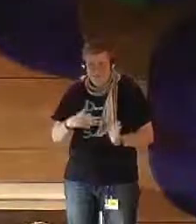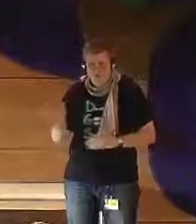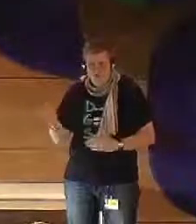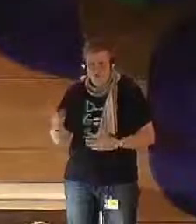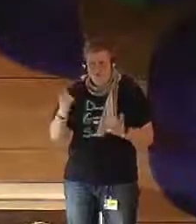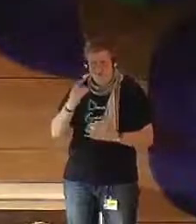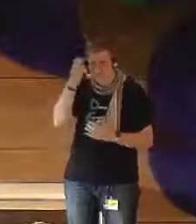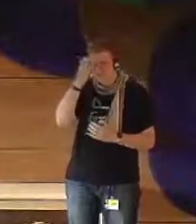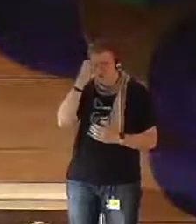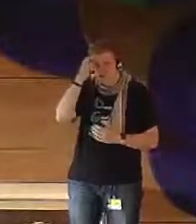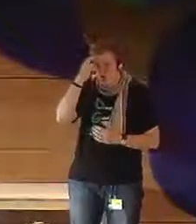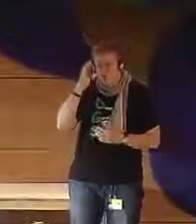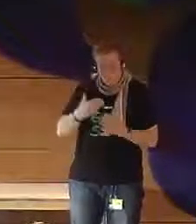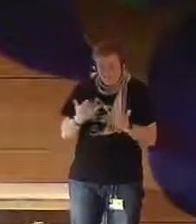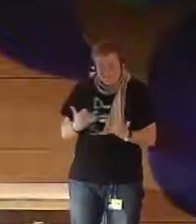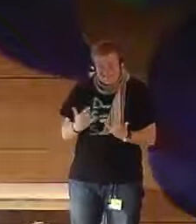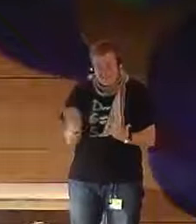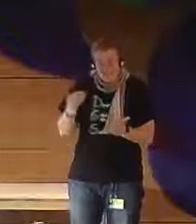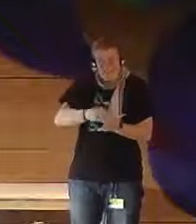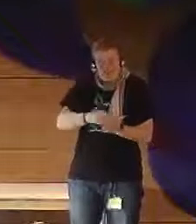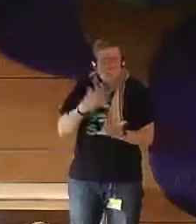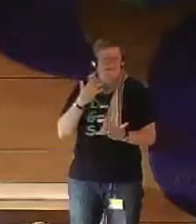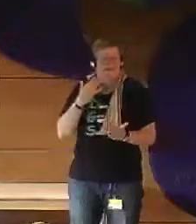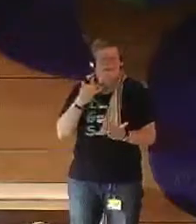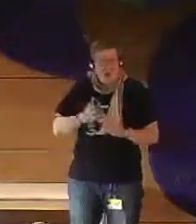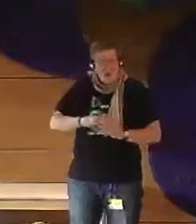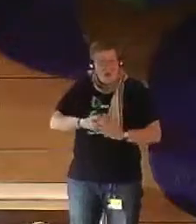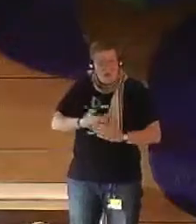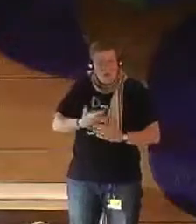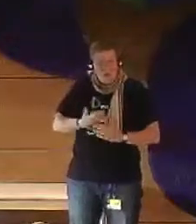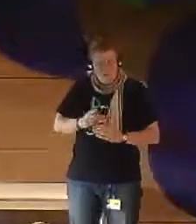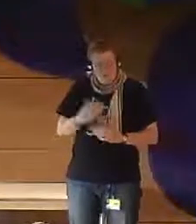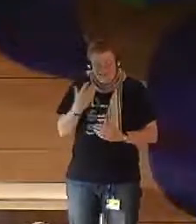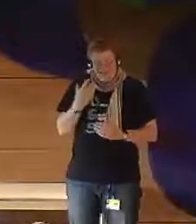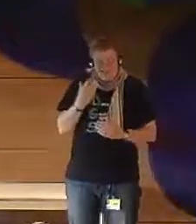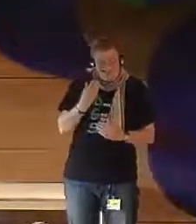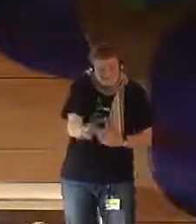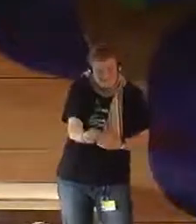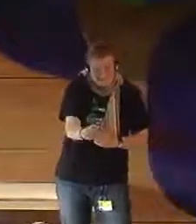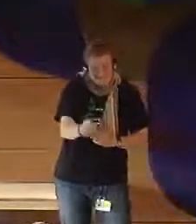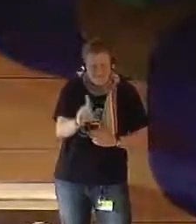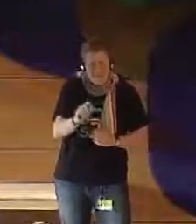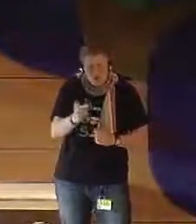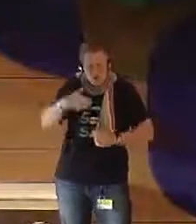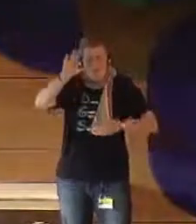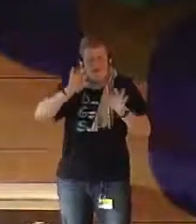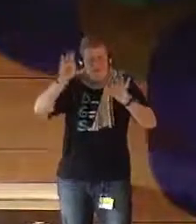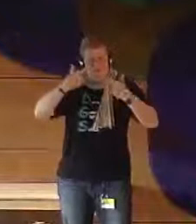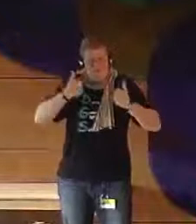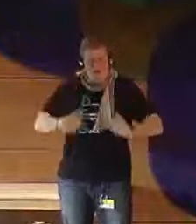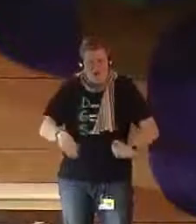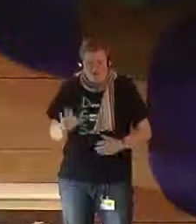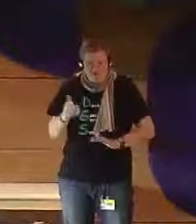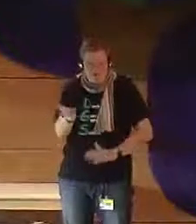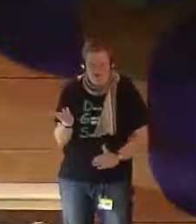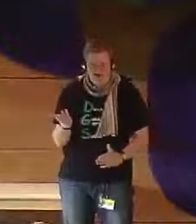worse? If we've got girls, some of the parents worry, how will the girl cope with